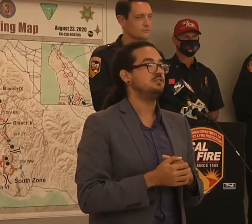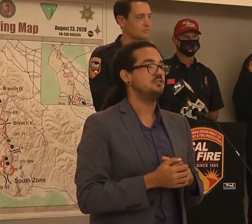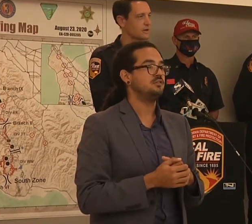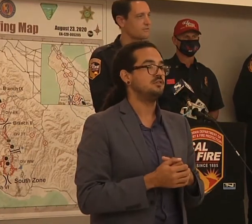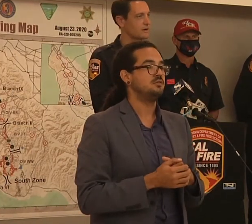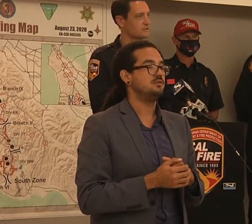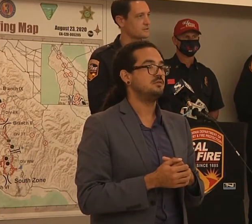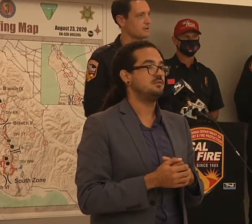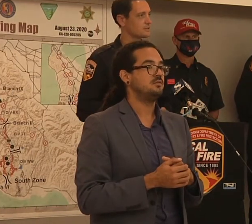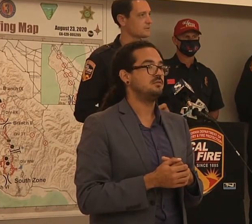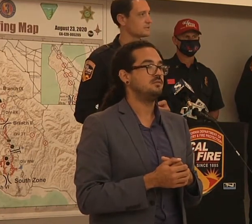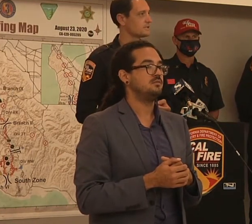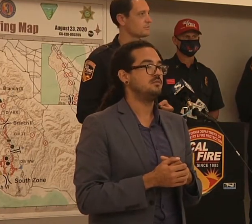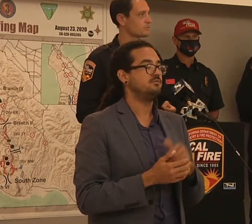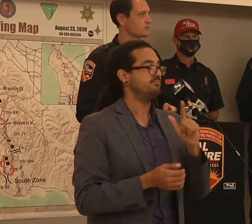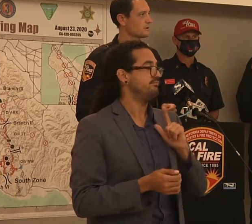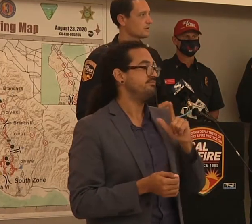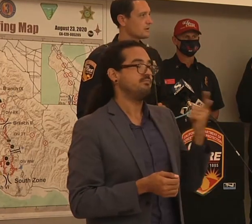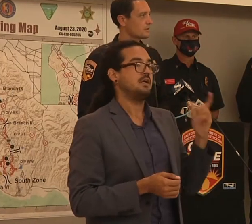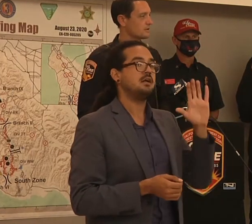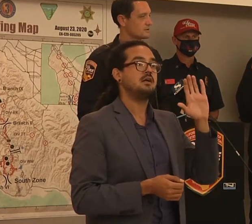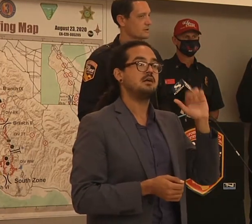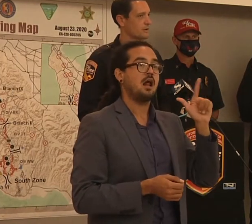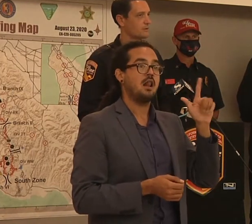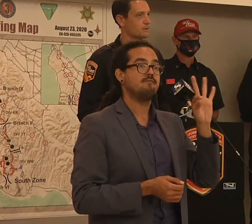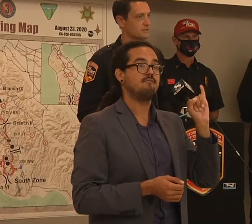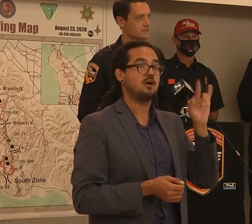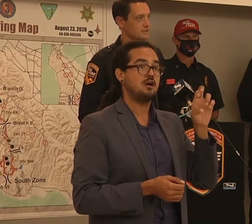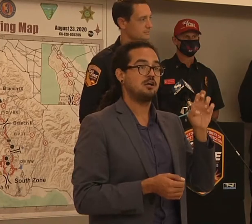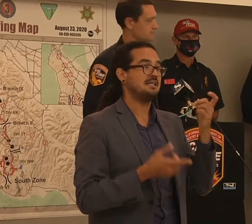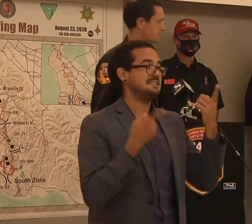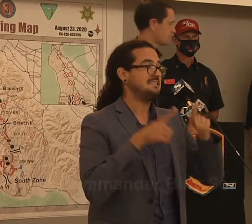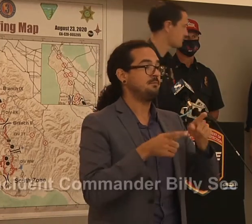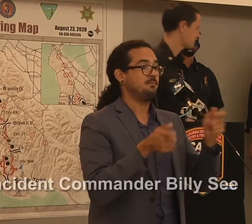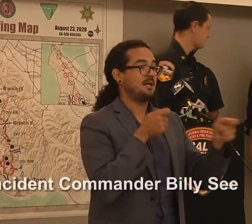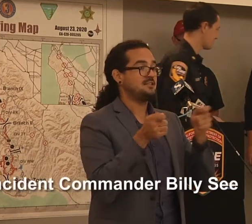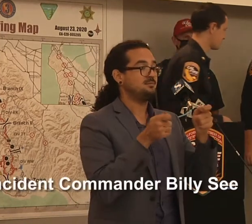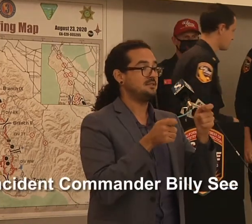Speaking next from CAL FIRE Incident Management Team 3, Incident Commander Billy C.